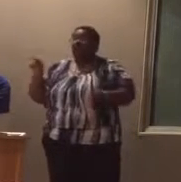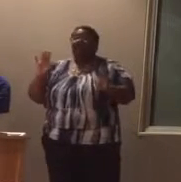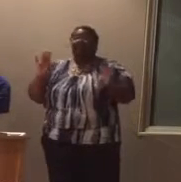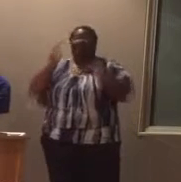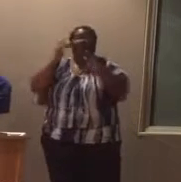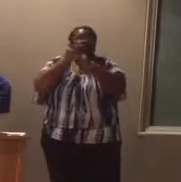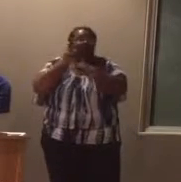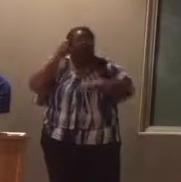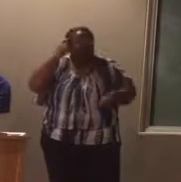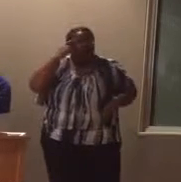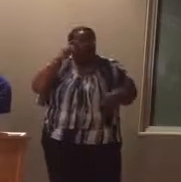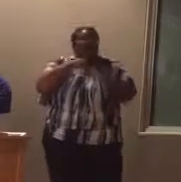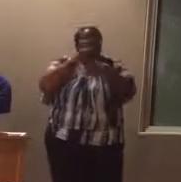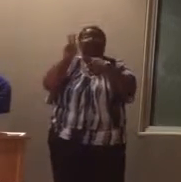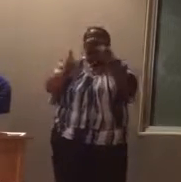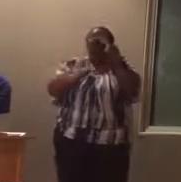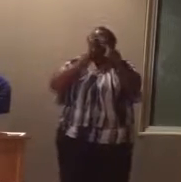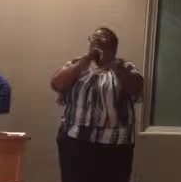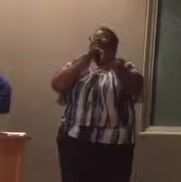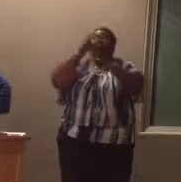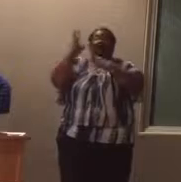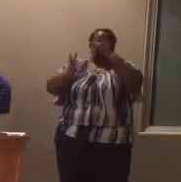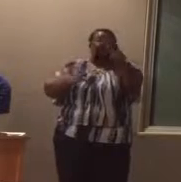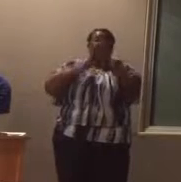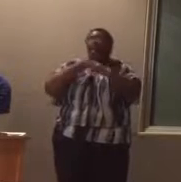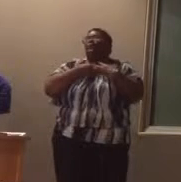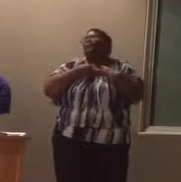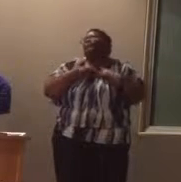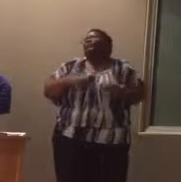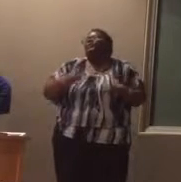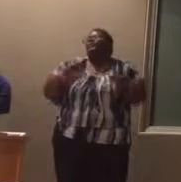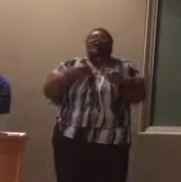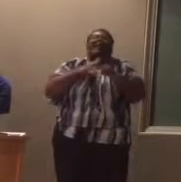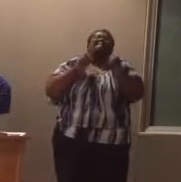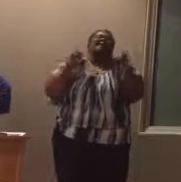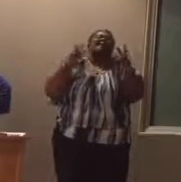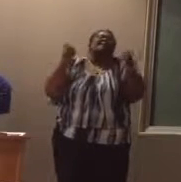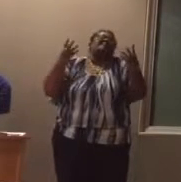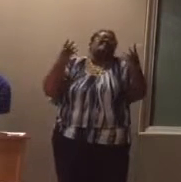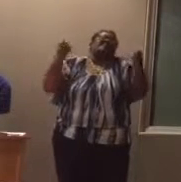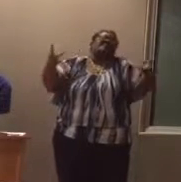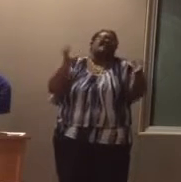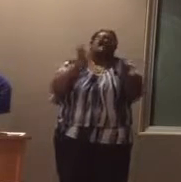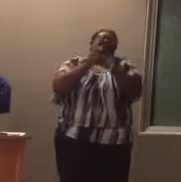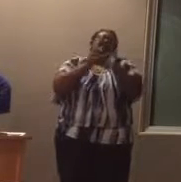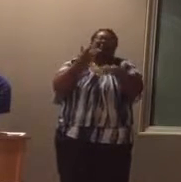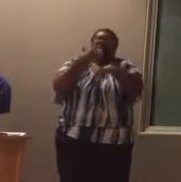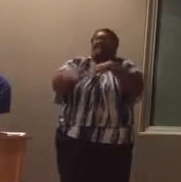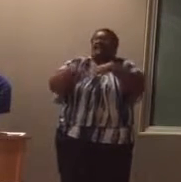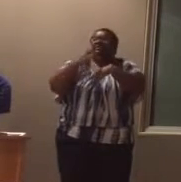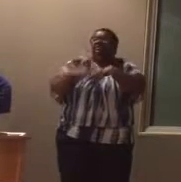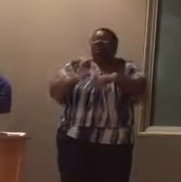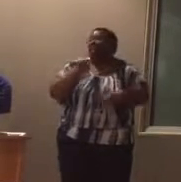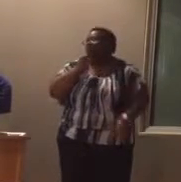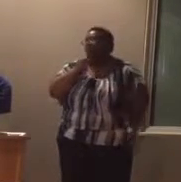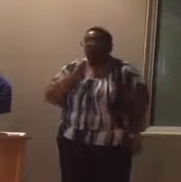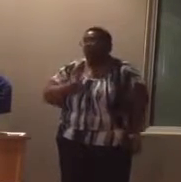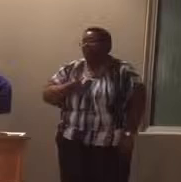and then we'll make the request for you. But keep in mind, in a perfect world, we wish we had all the interpreters